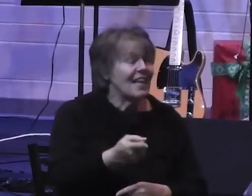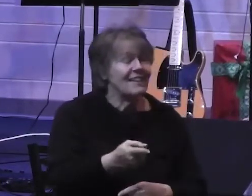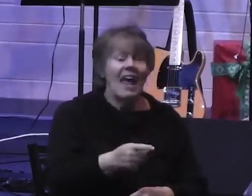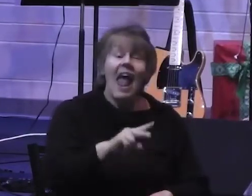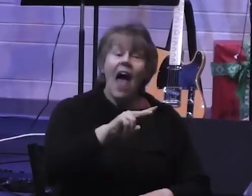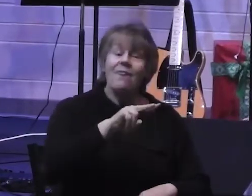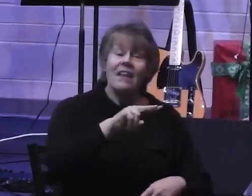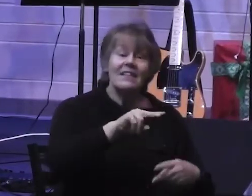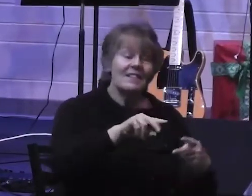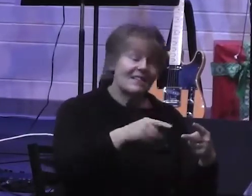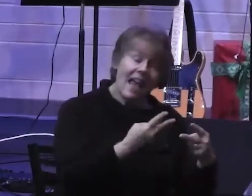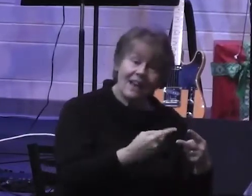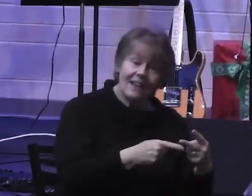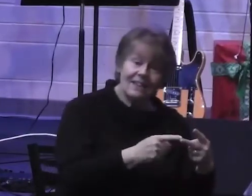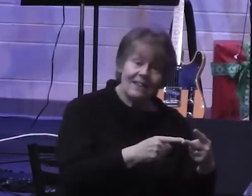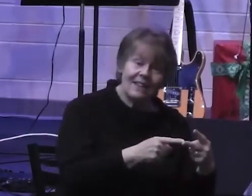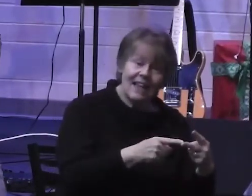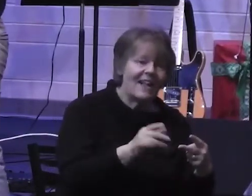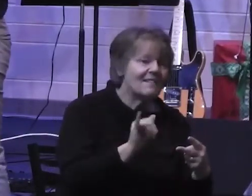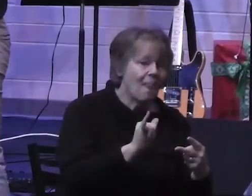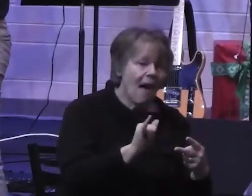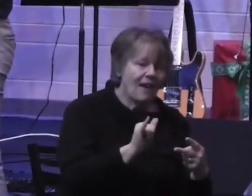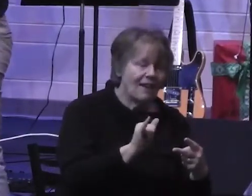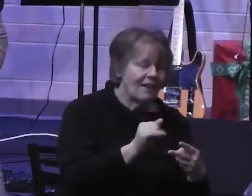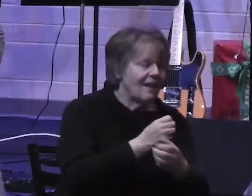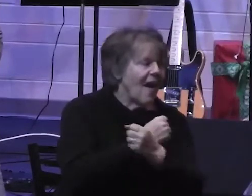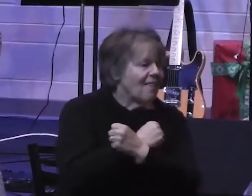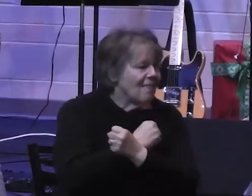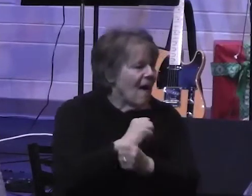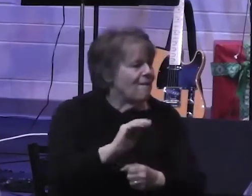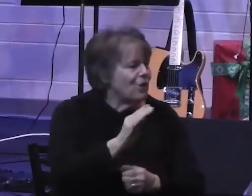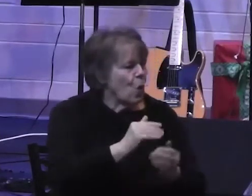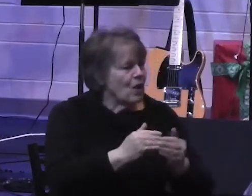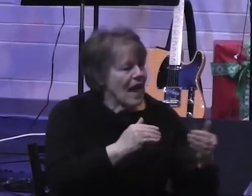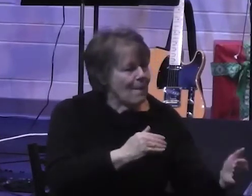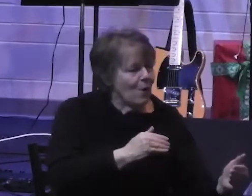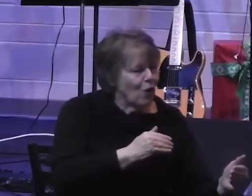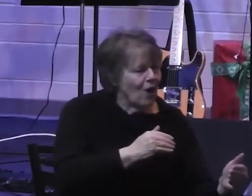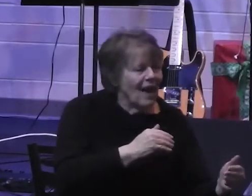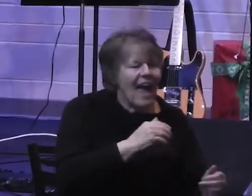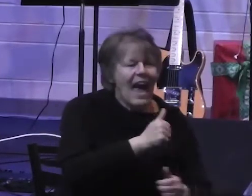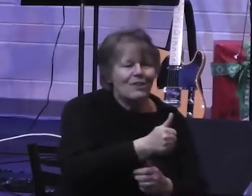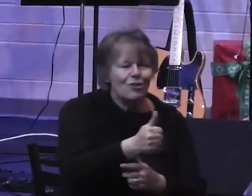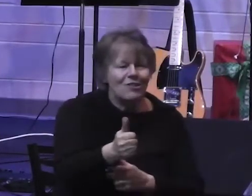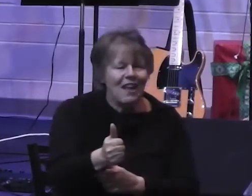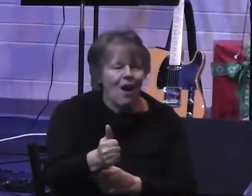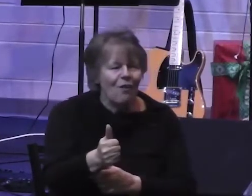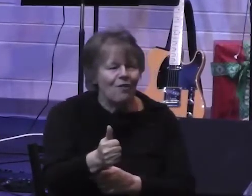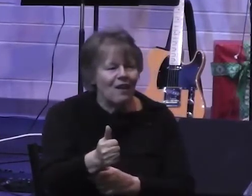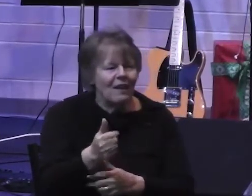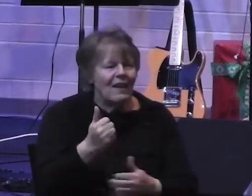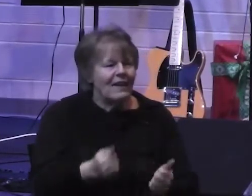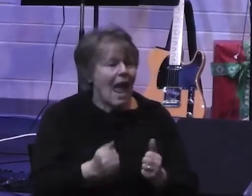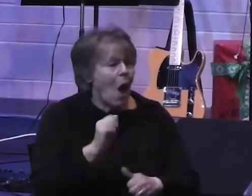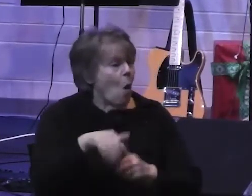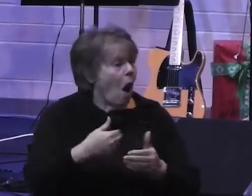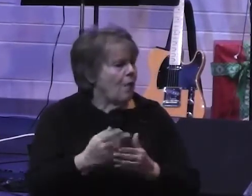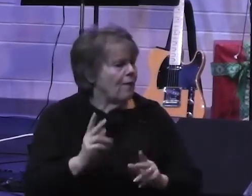like it. Love your neighbor as yourself. At which point, everybody's like, whoa,